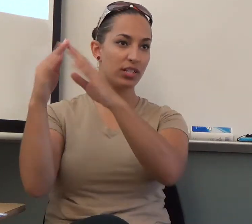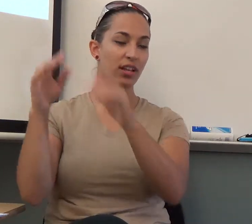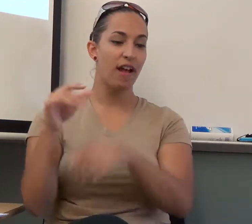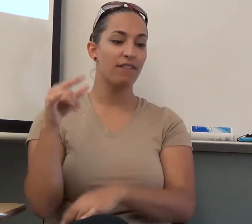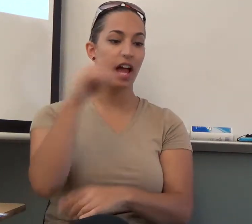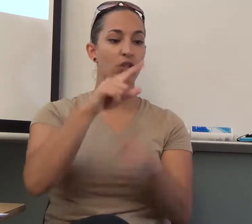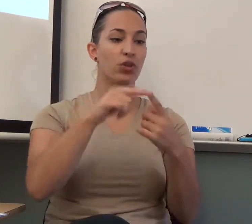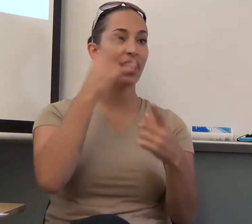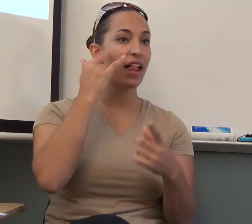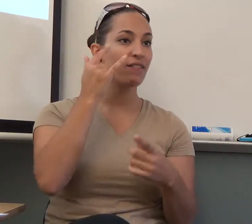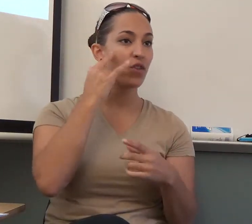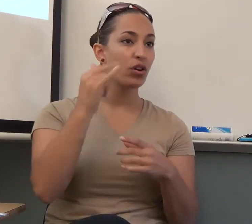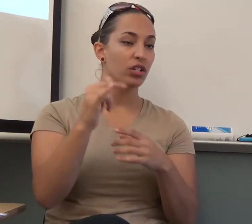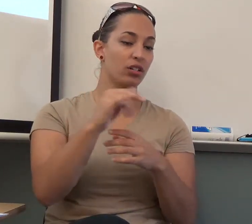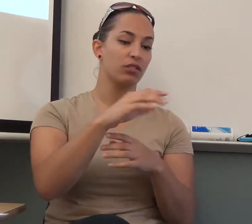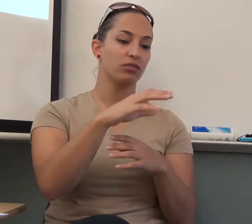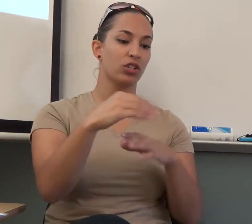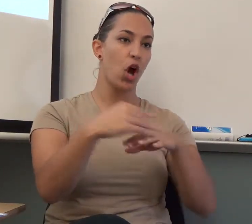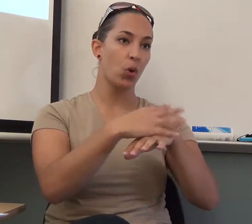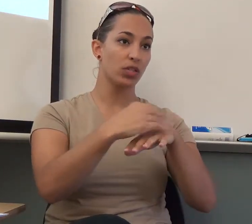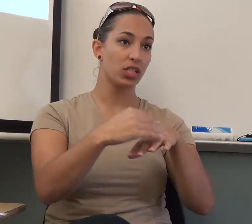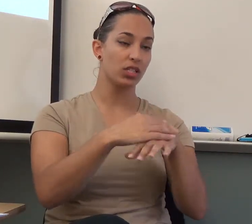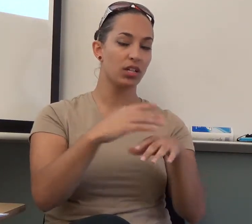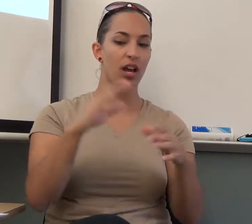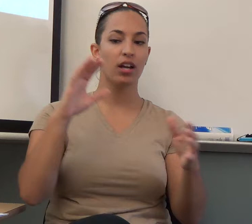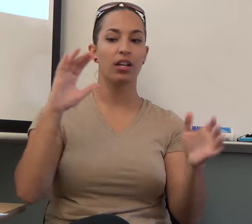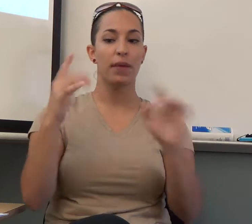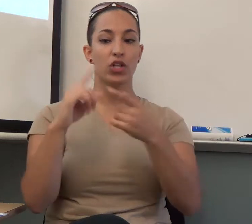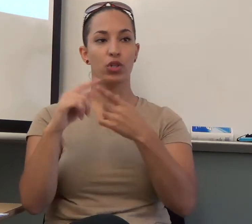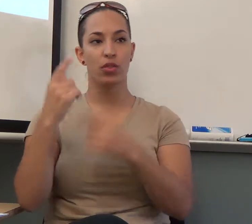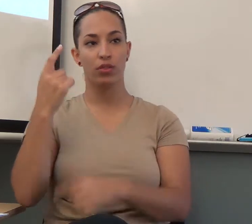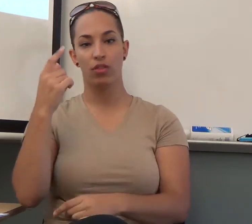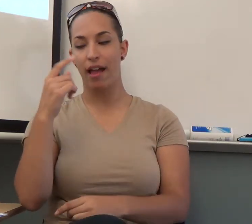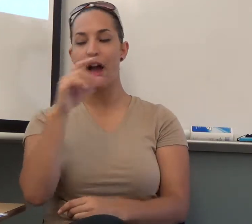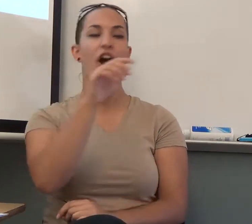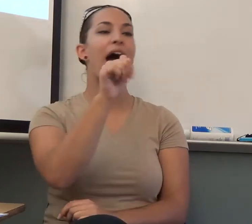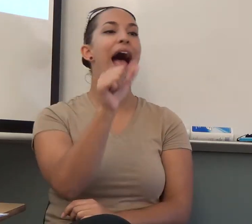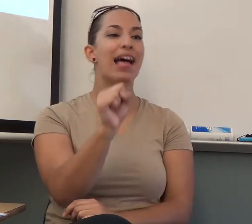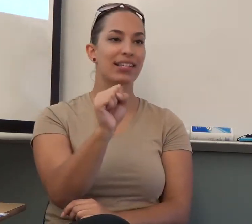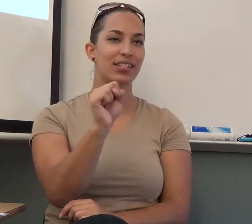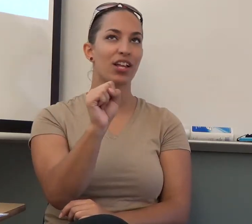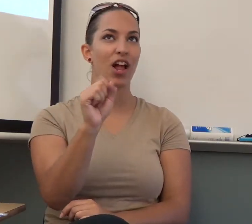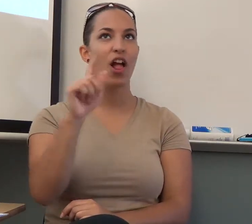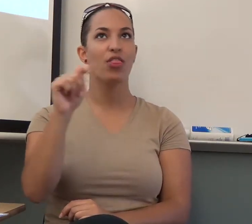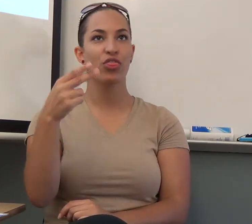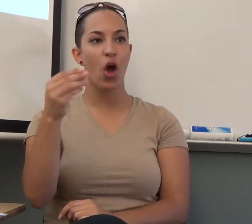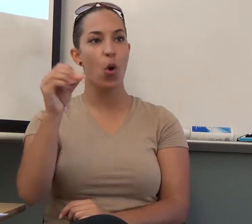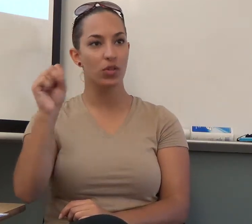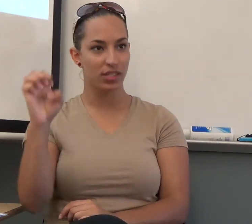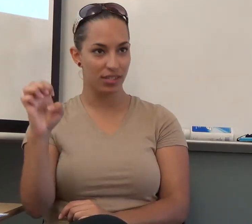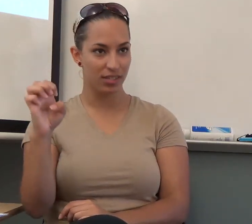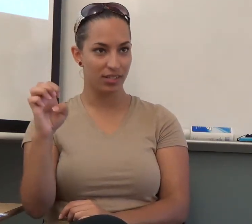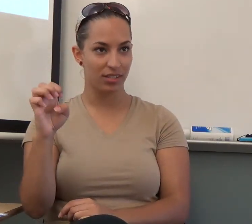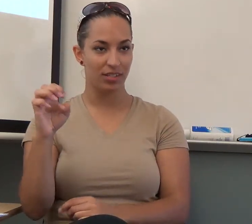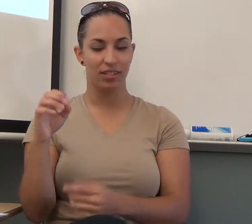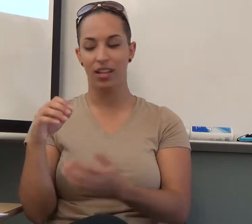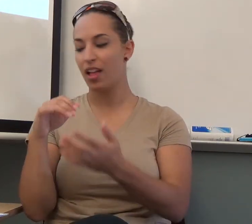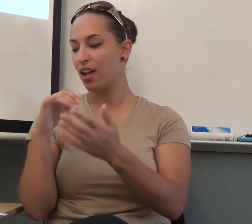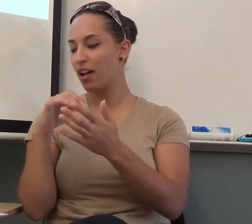those that live east of the Rockies go south. Good. As those that live, that was a little bit of a challenging one. As those